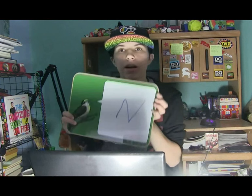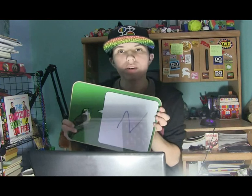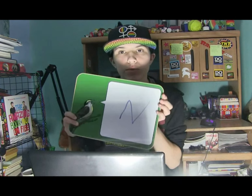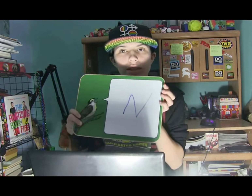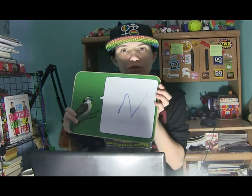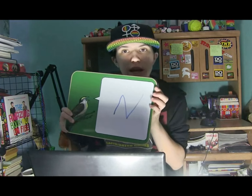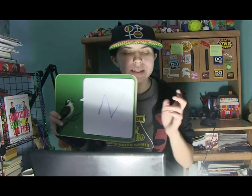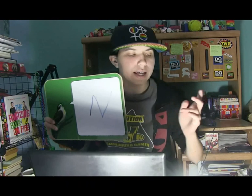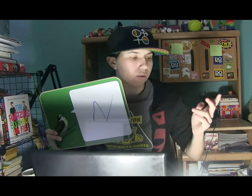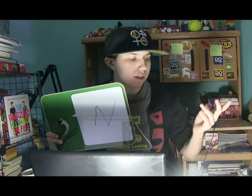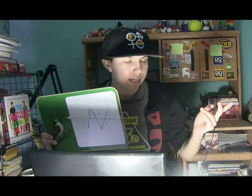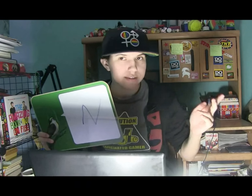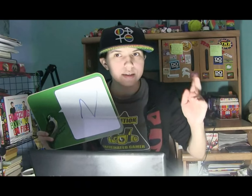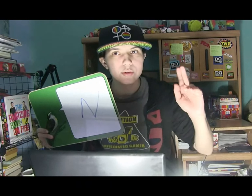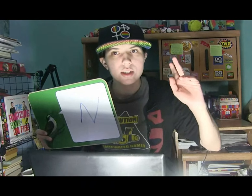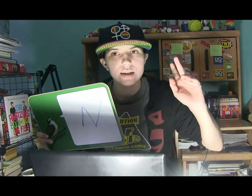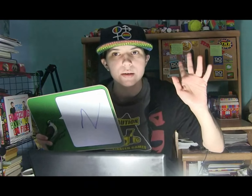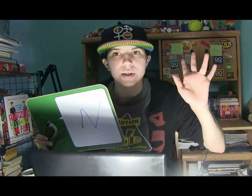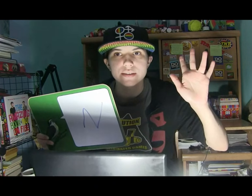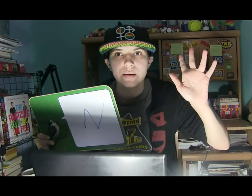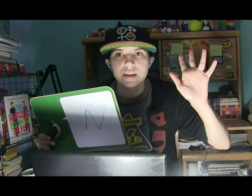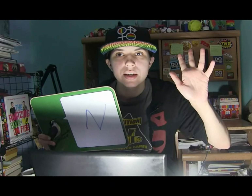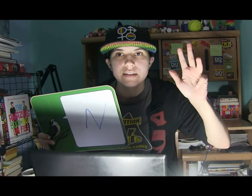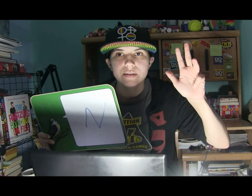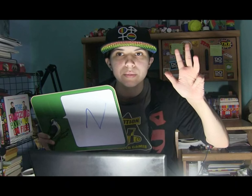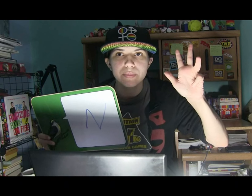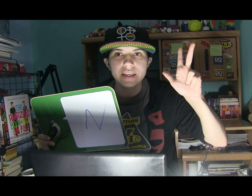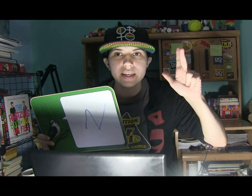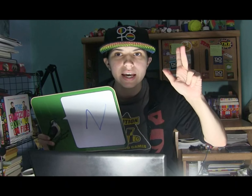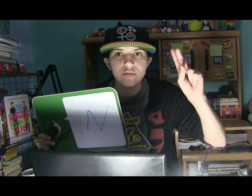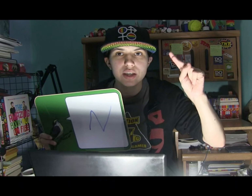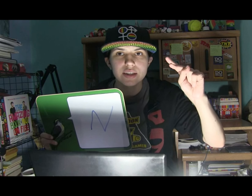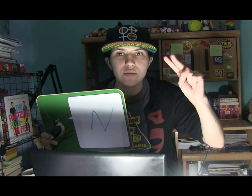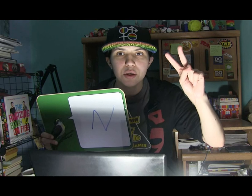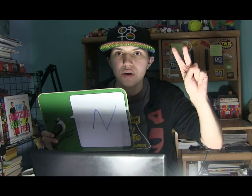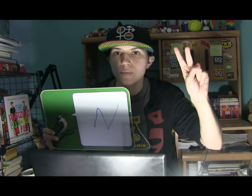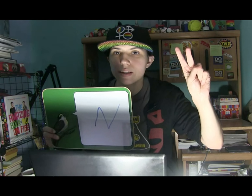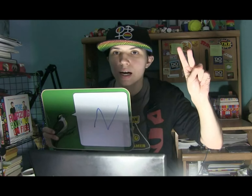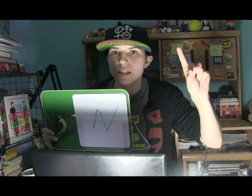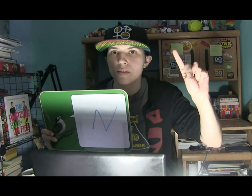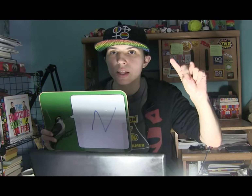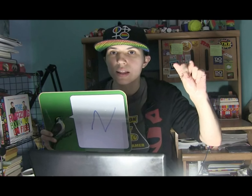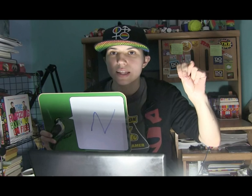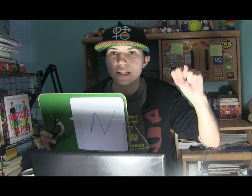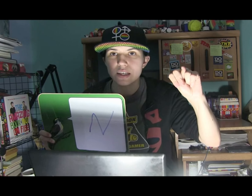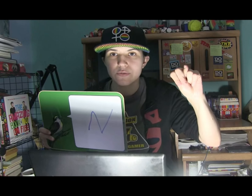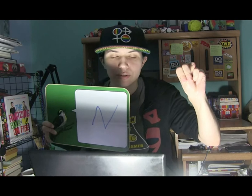Alright, we're gonna do N now. It's a similar concept, except it's gonna be pinky and ring down, thumb on top, and then middle and index finger come